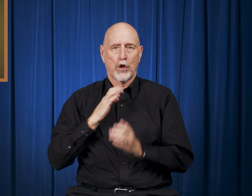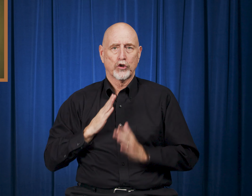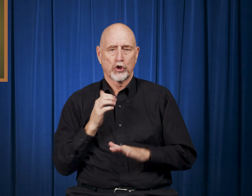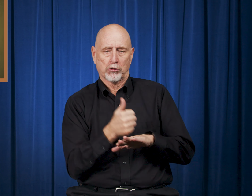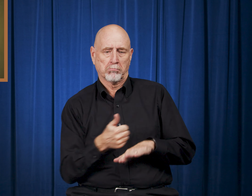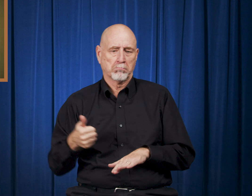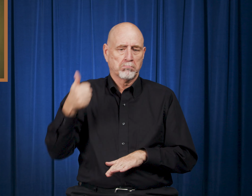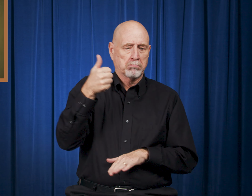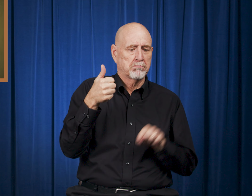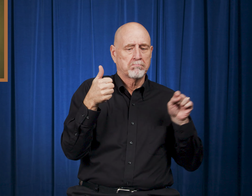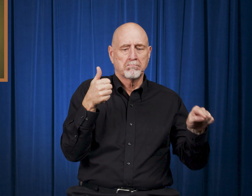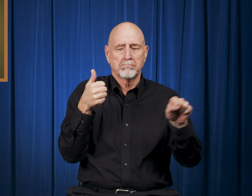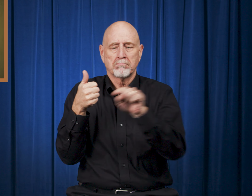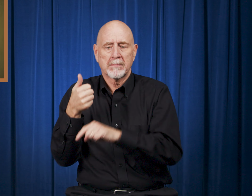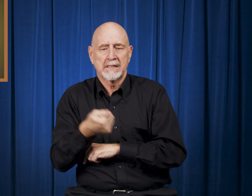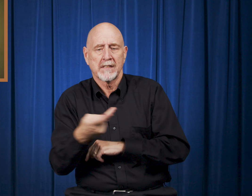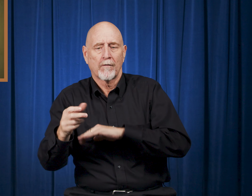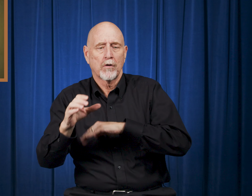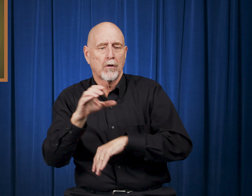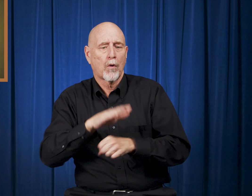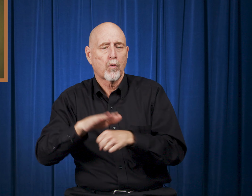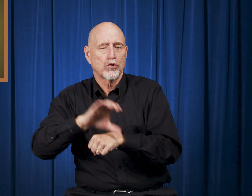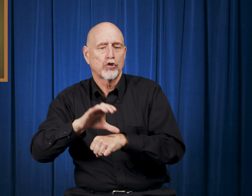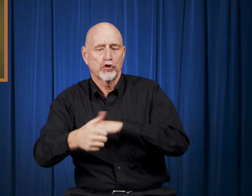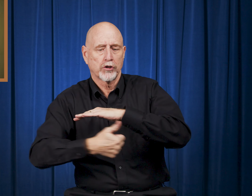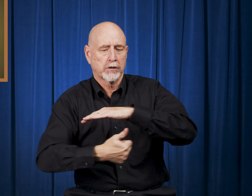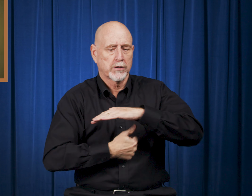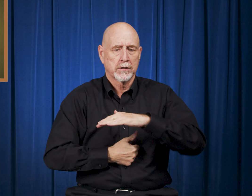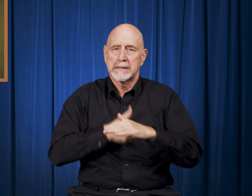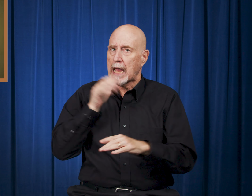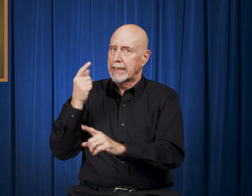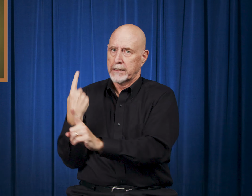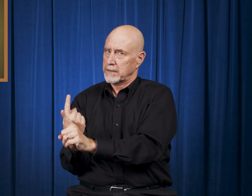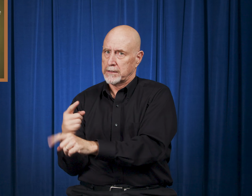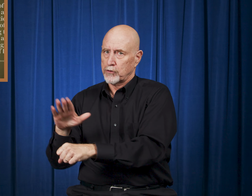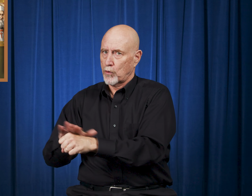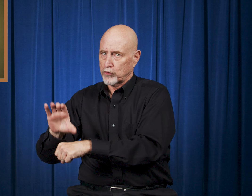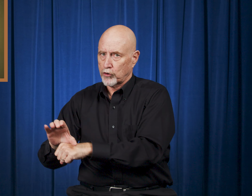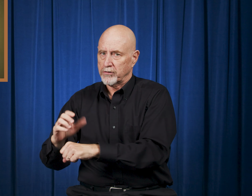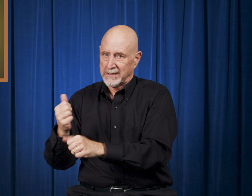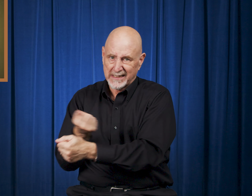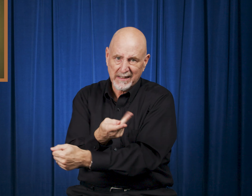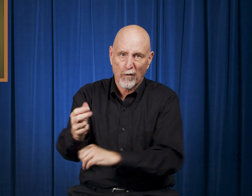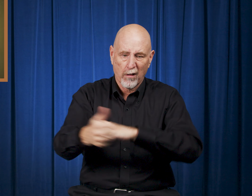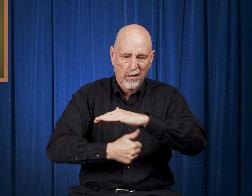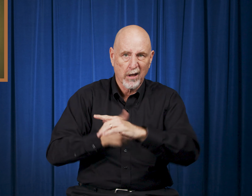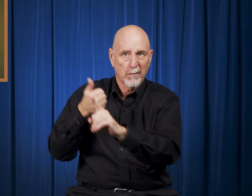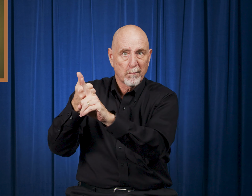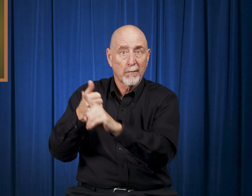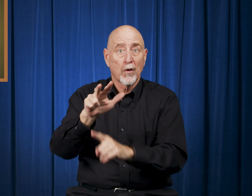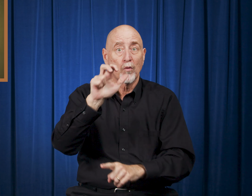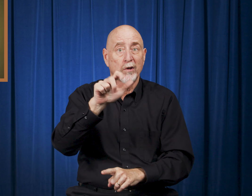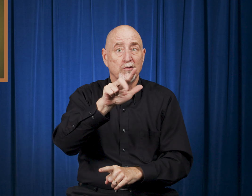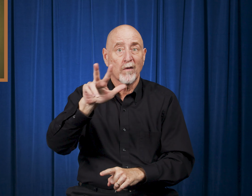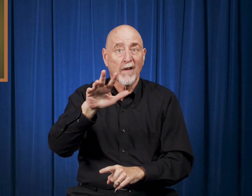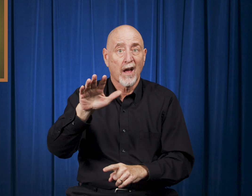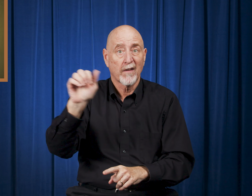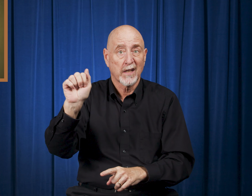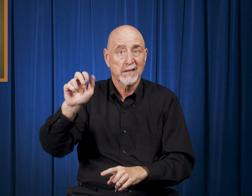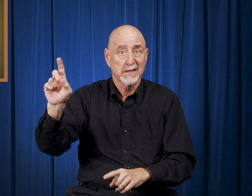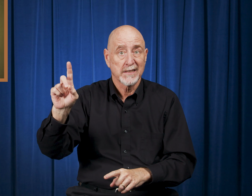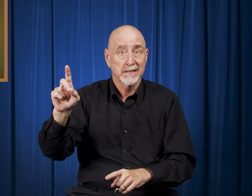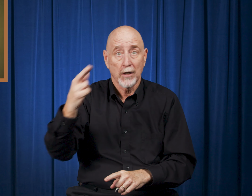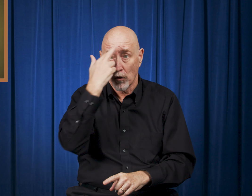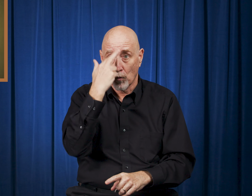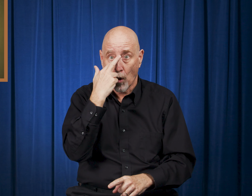and control over other congregations outside of his own. Then in 325 AD, the Roman